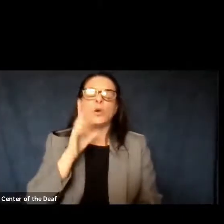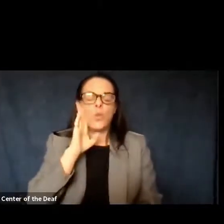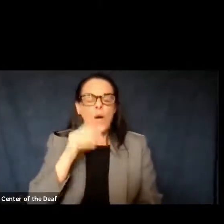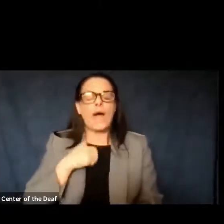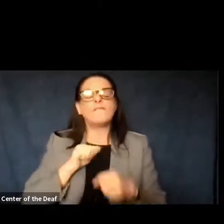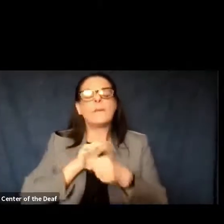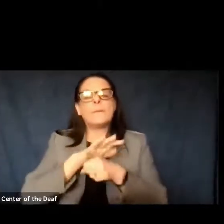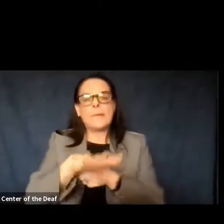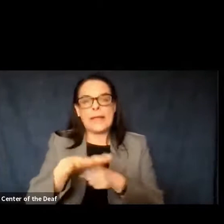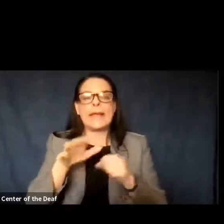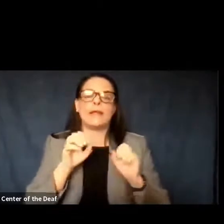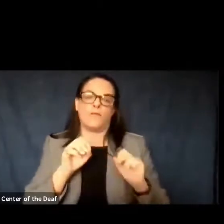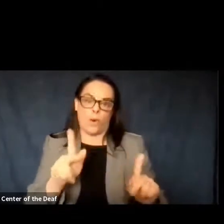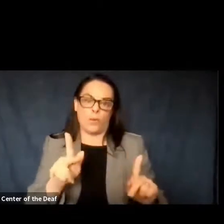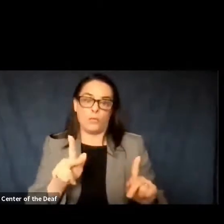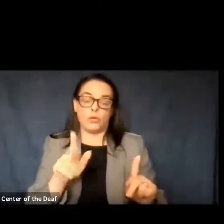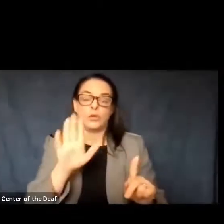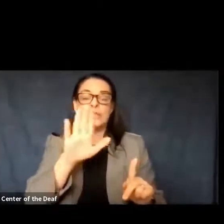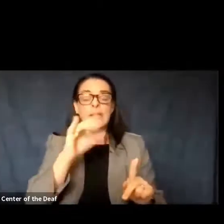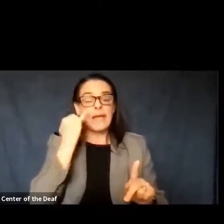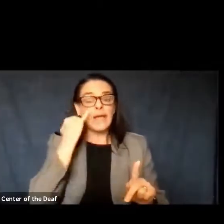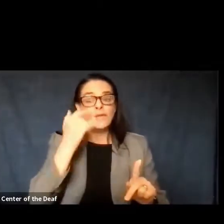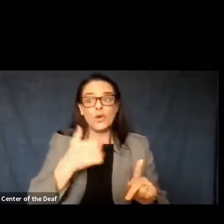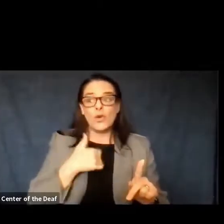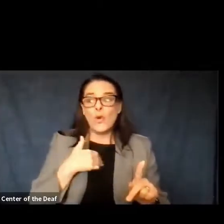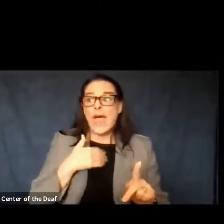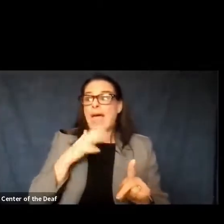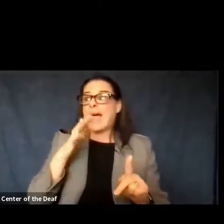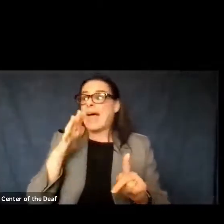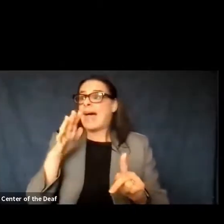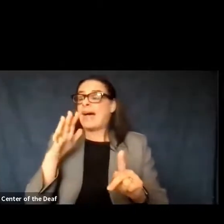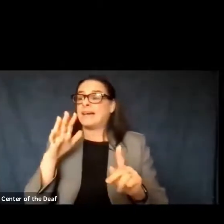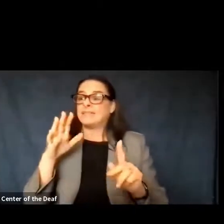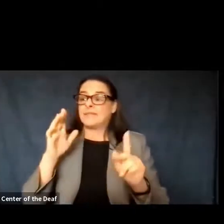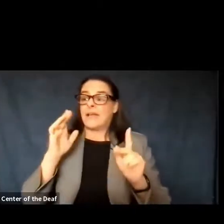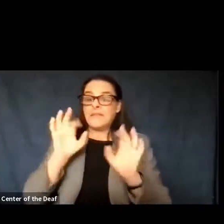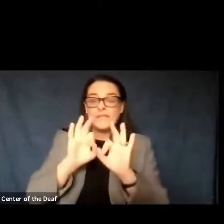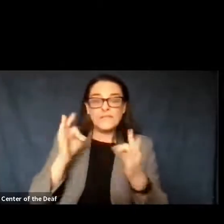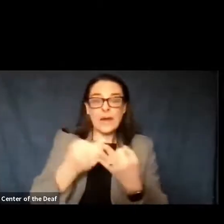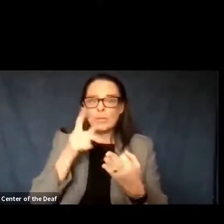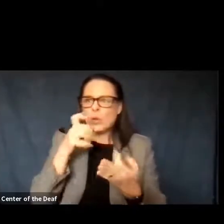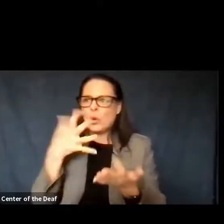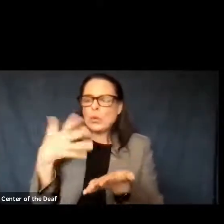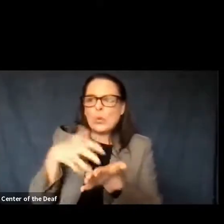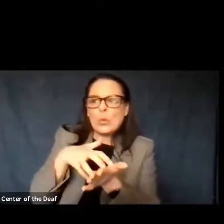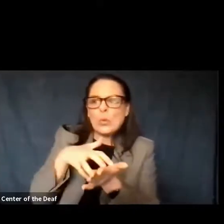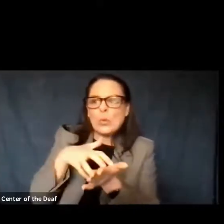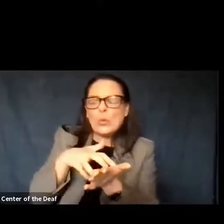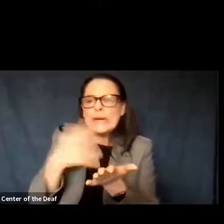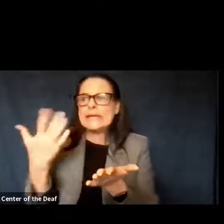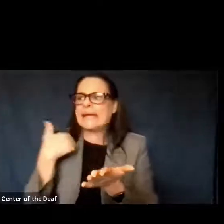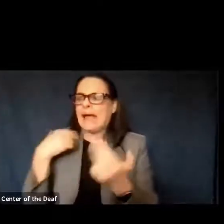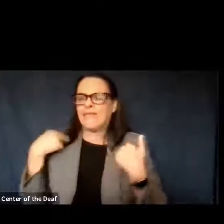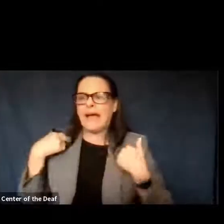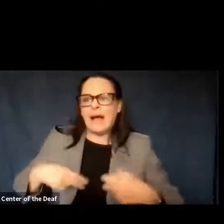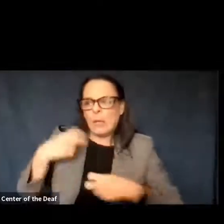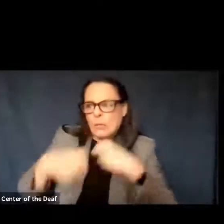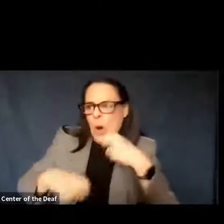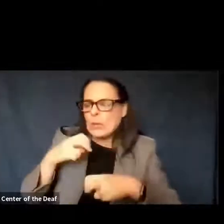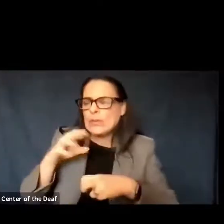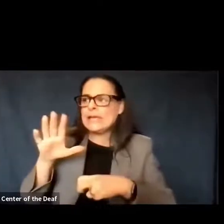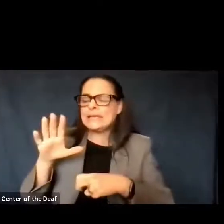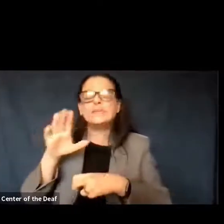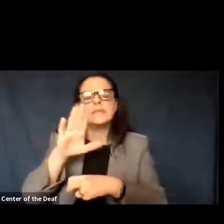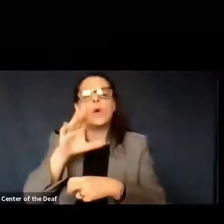if you have medically fragile family members or if you're medically fragile yourself. There is more opportunity to come, we promise.